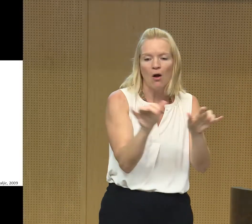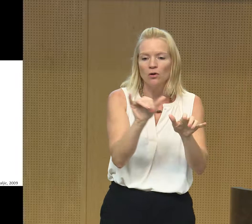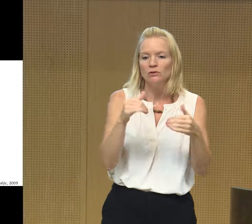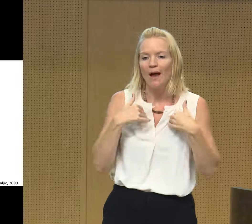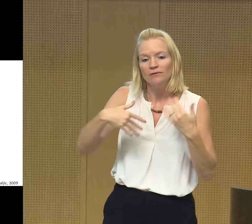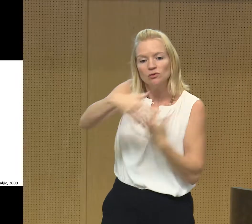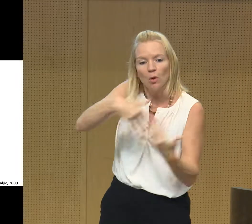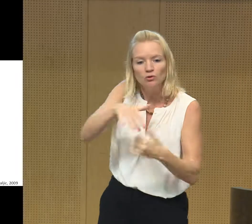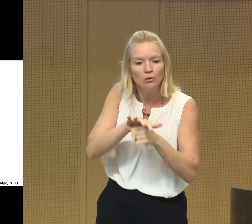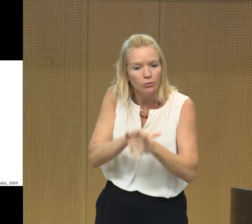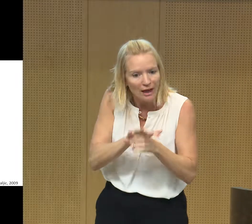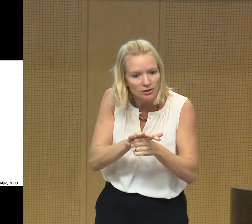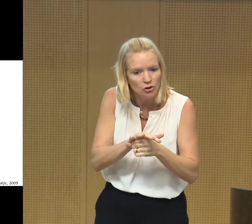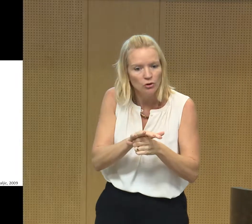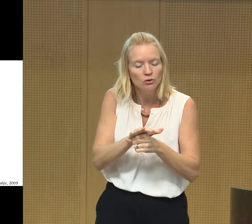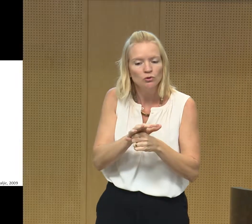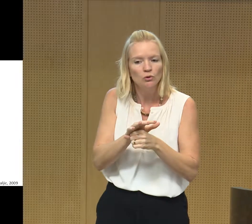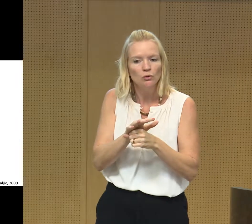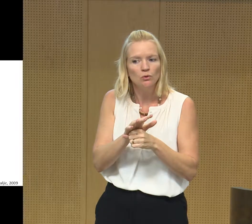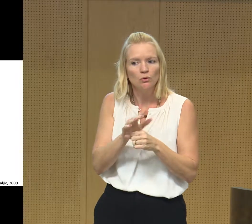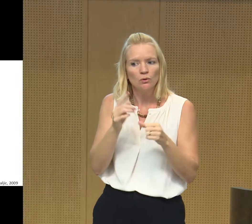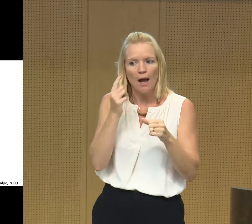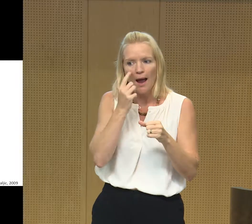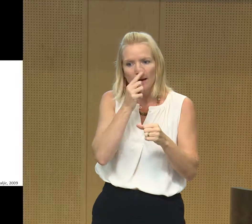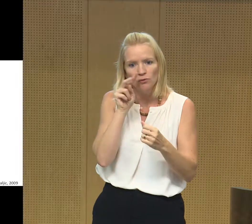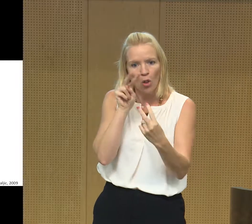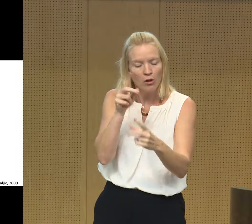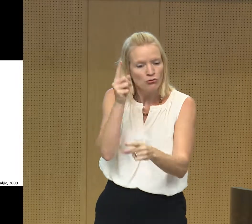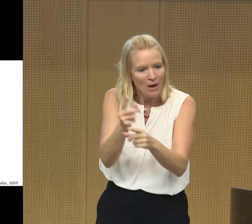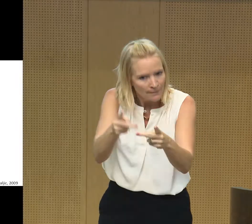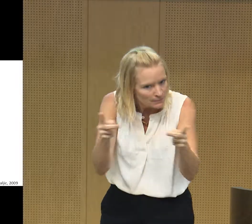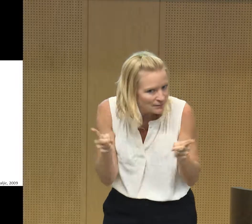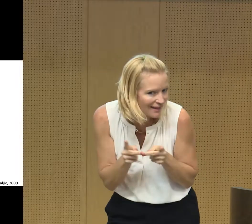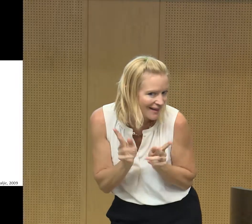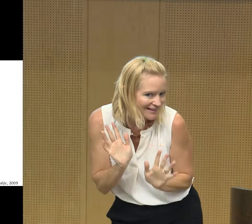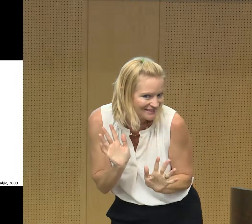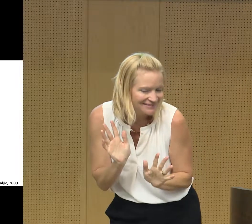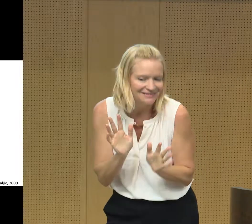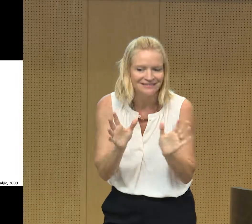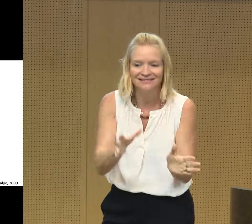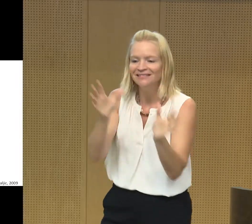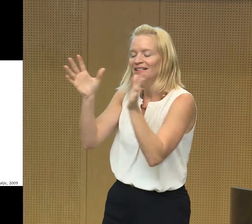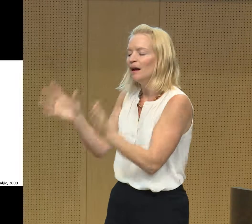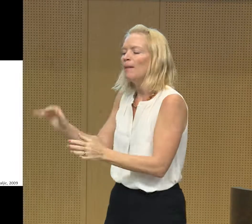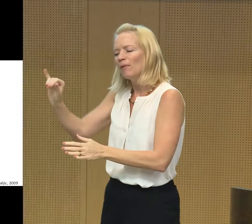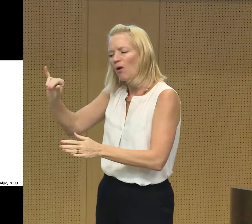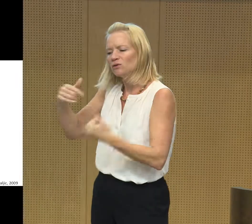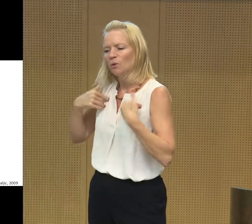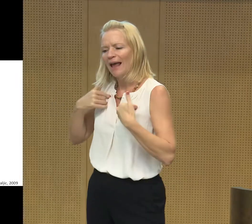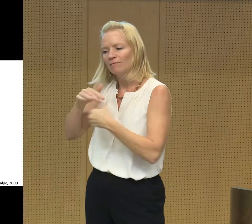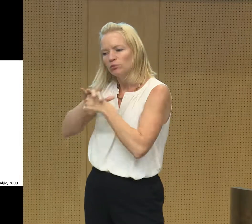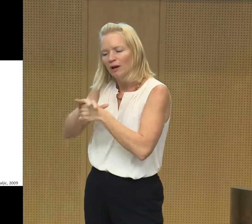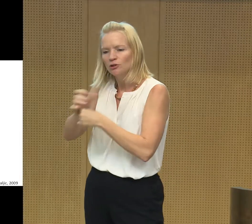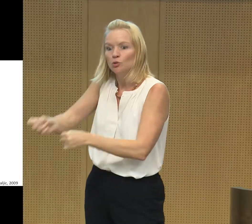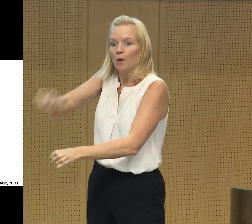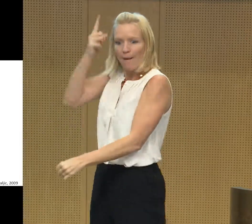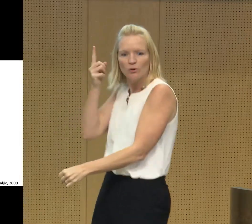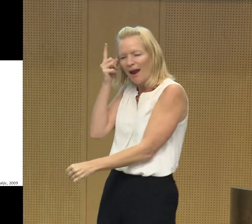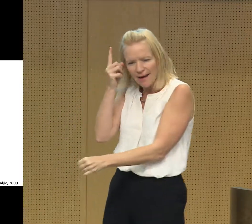in the classroom, there are competing visual stimuli to look at, and you want to make sure that you're looking in the right